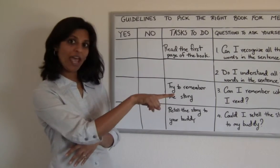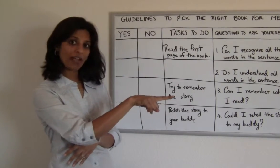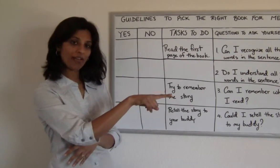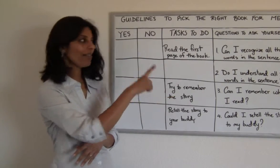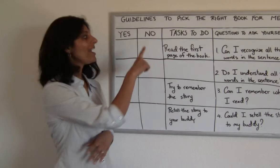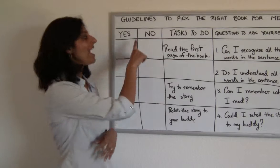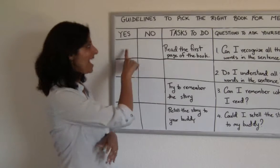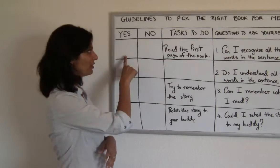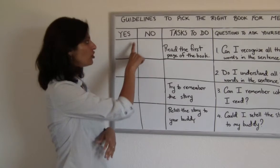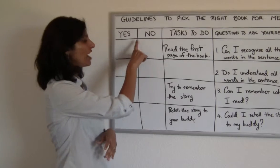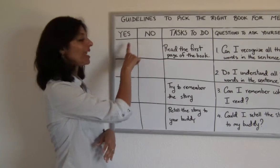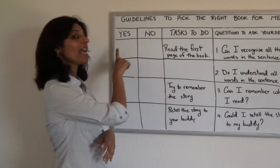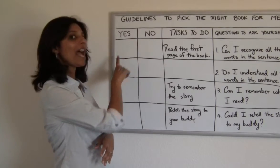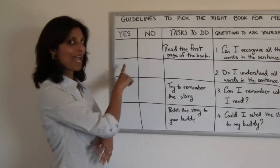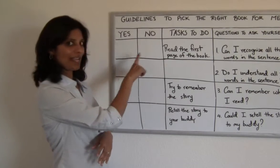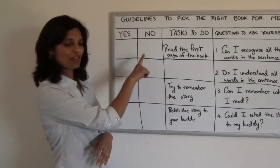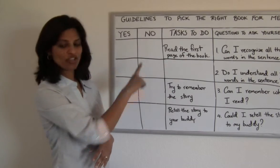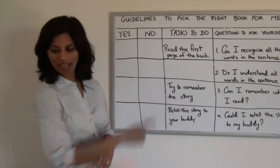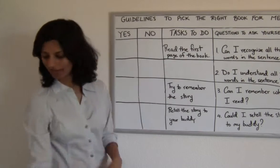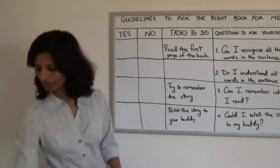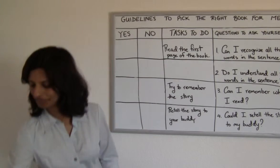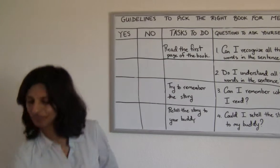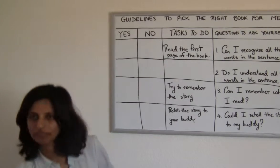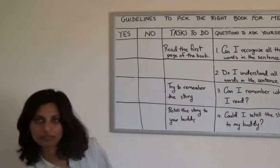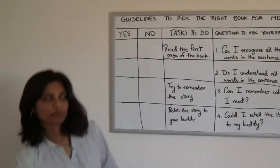check, and a check.